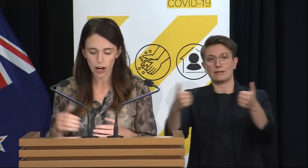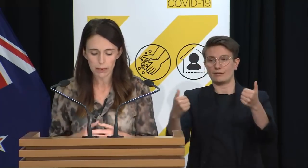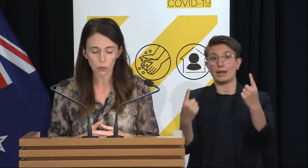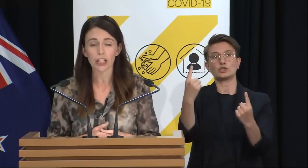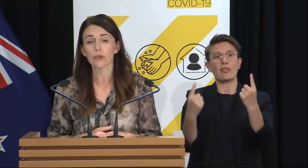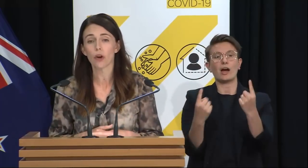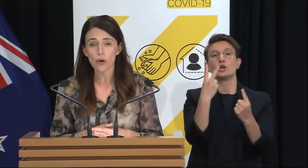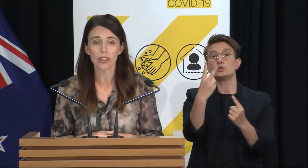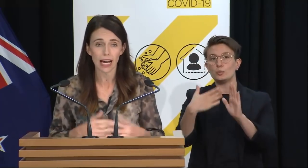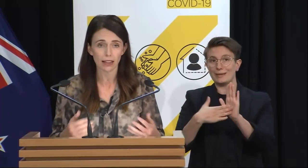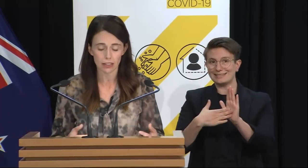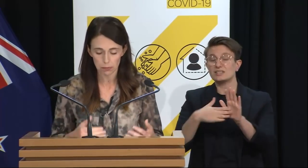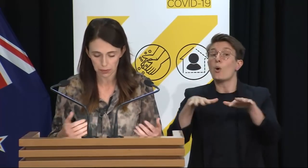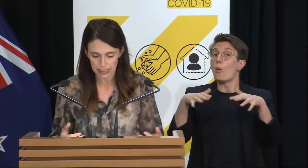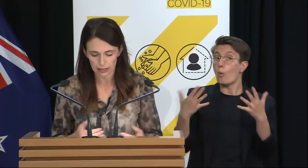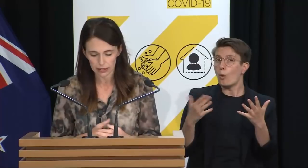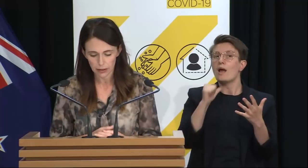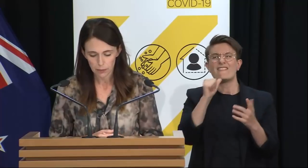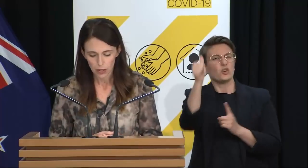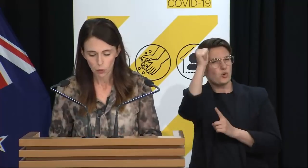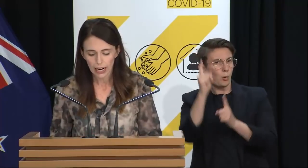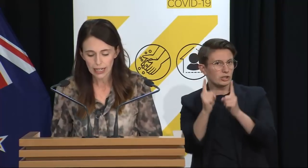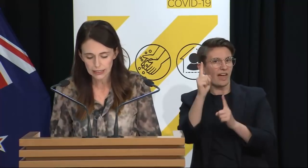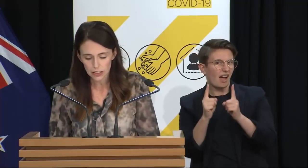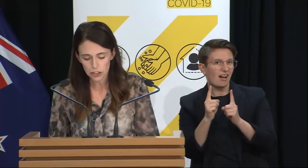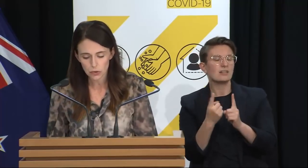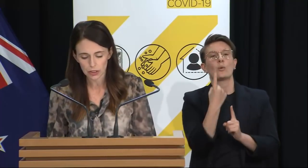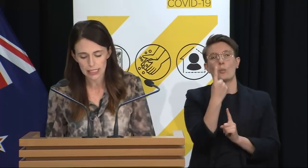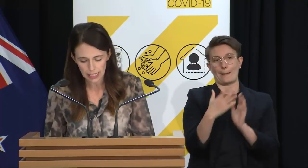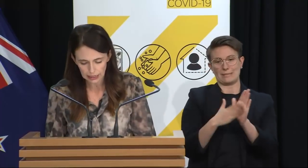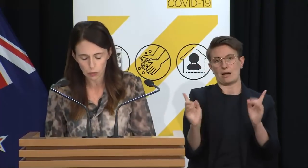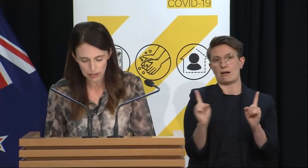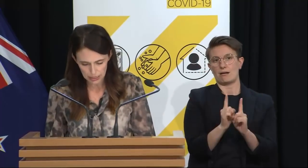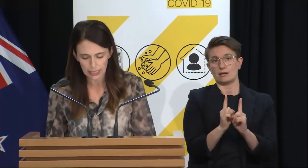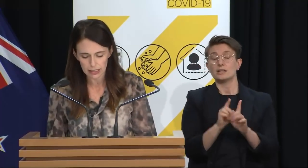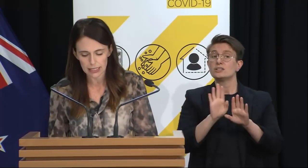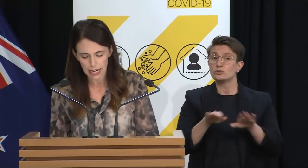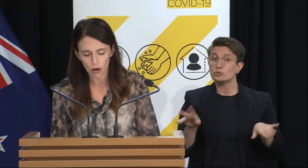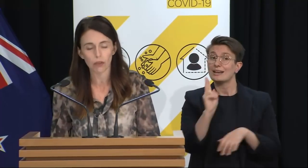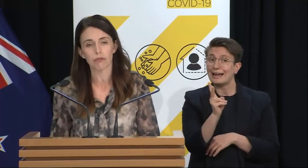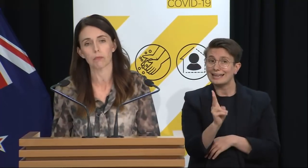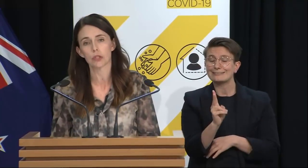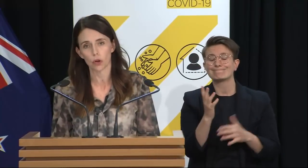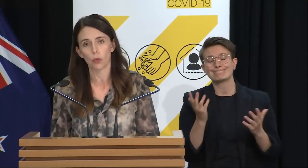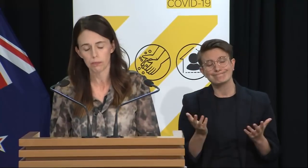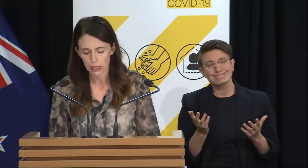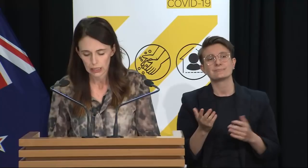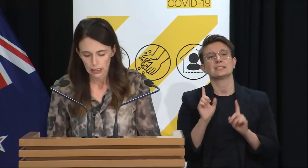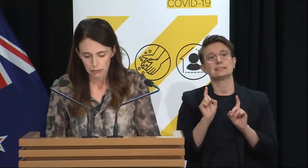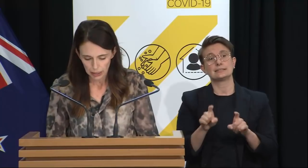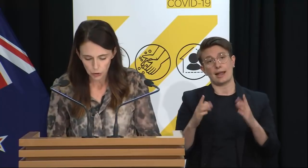controlled environment where you know the others present. We are asking children, sadly, once again to stay home from